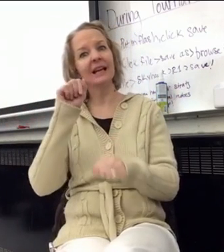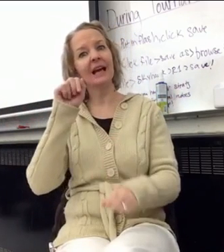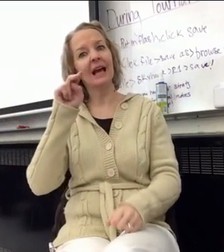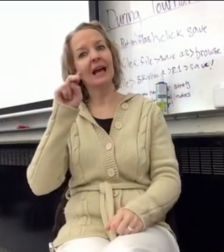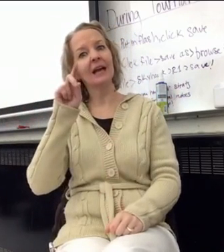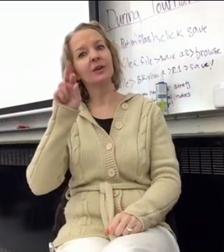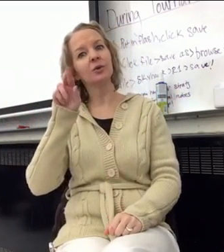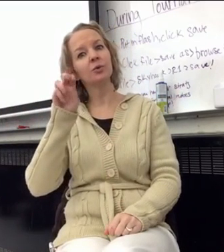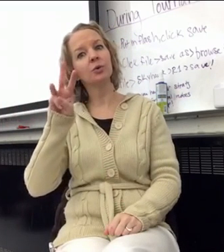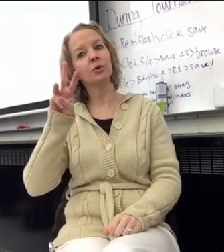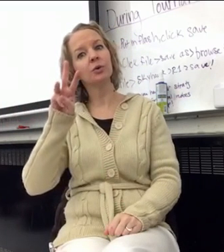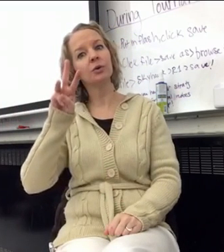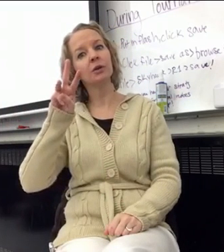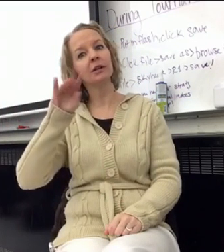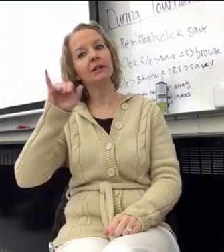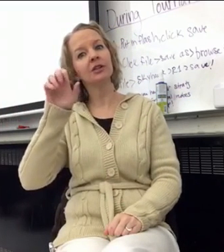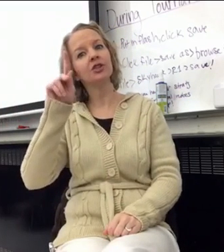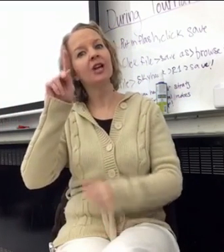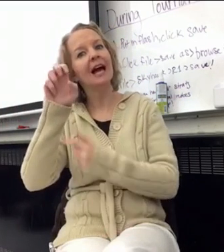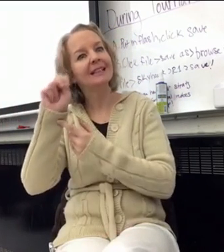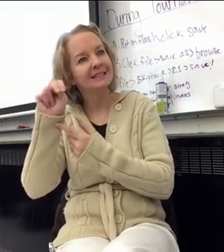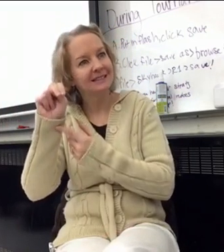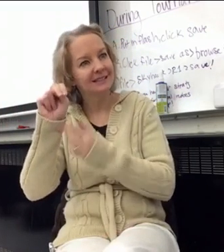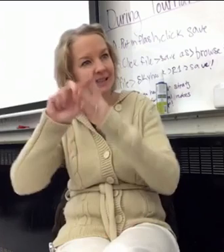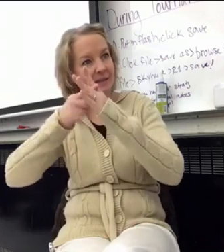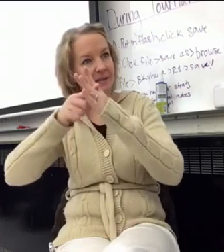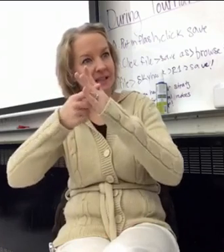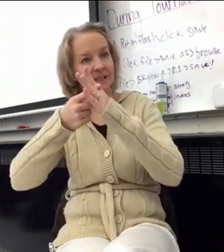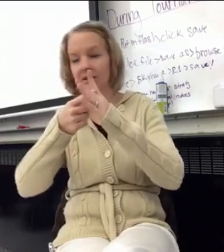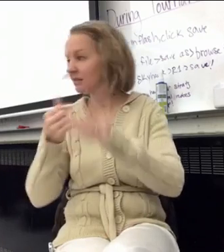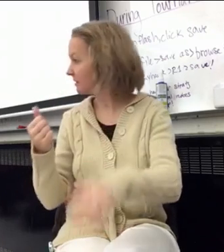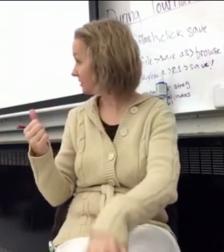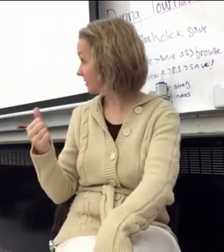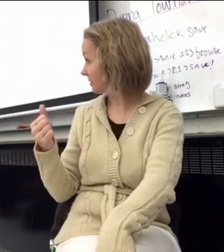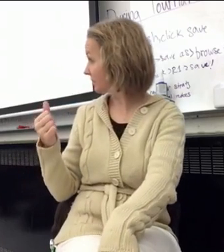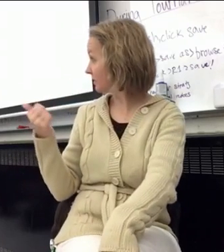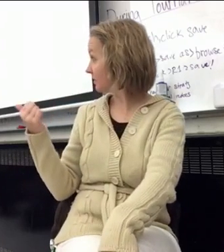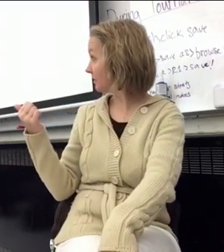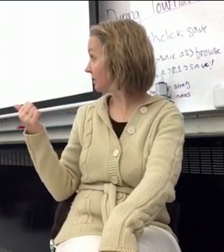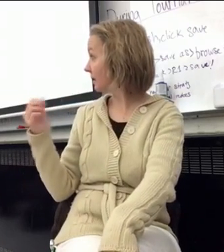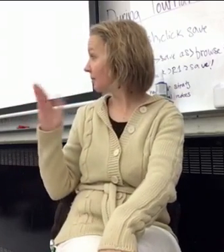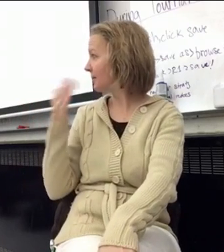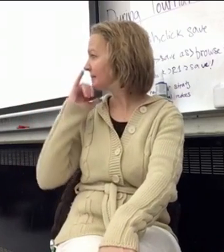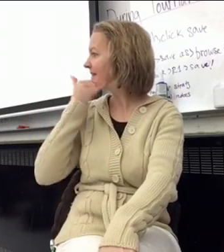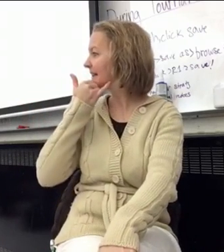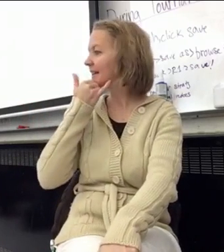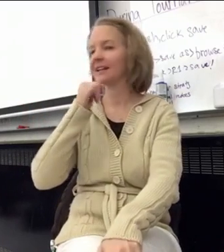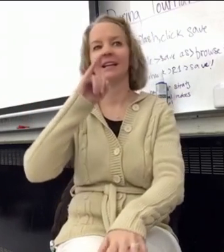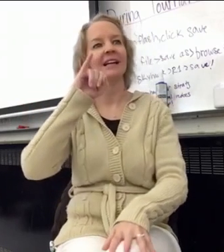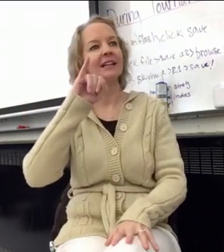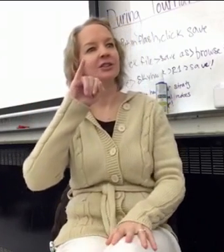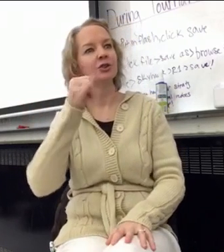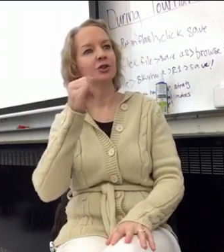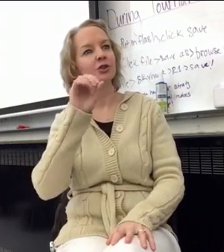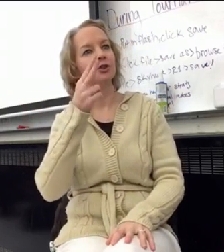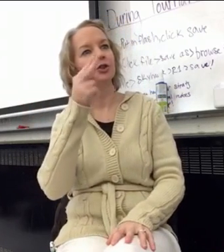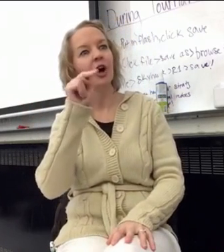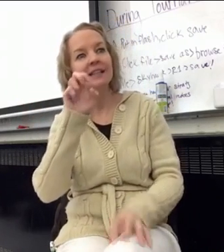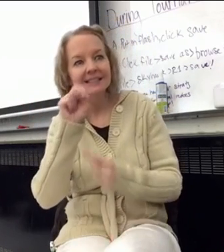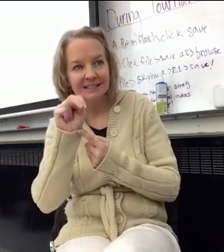presidency? It says Andrew Jackson on the beginning. It's probably a mistake, yeah. It's just a mistake. It's